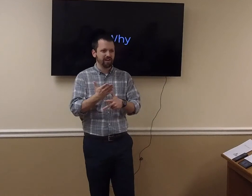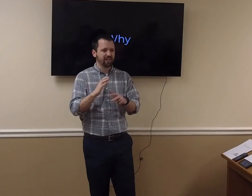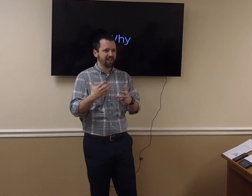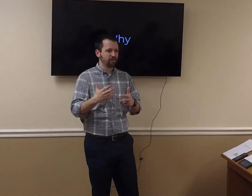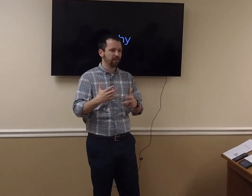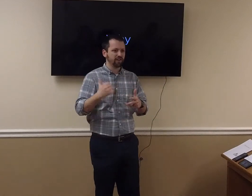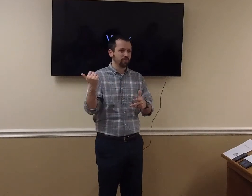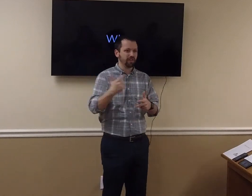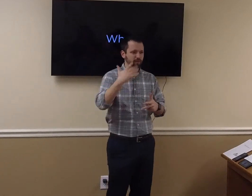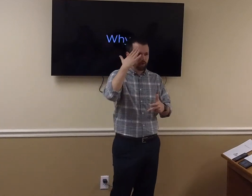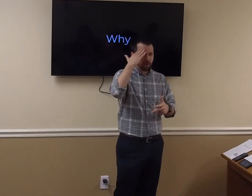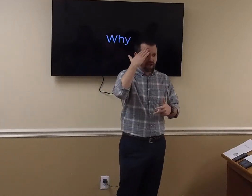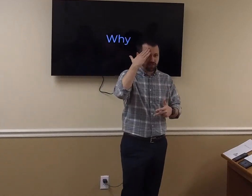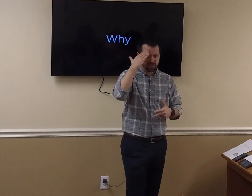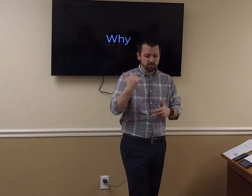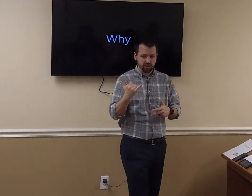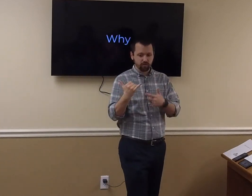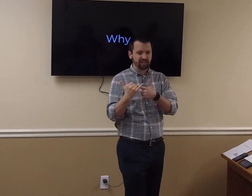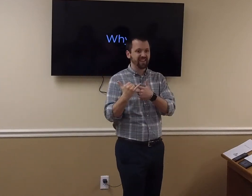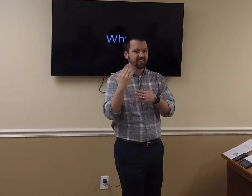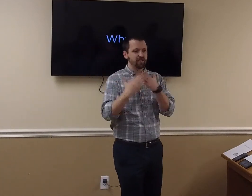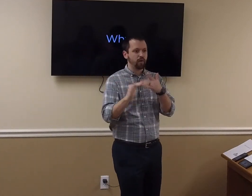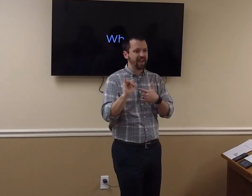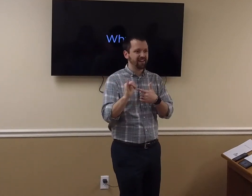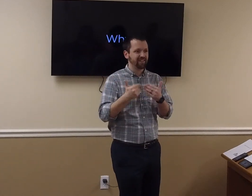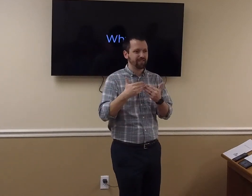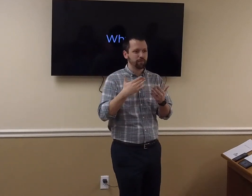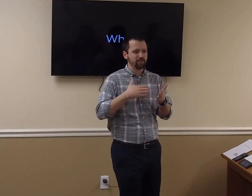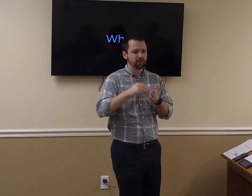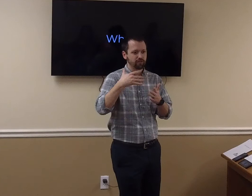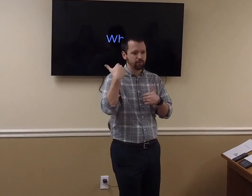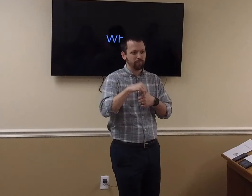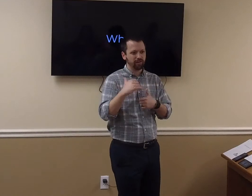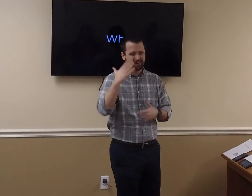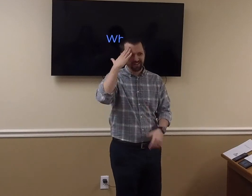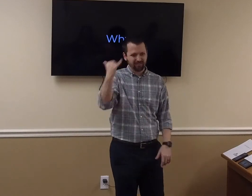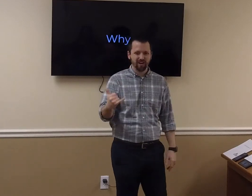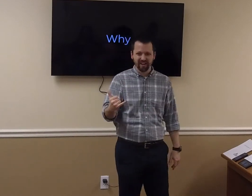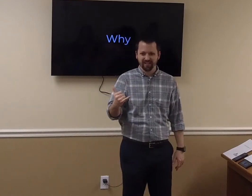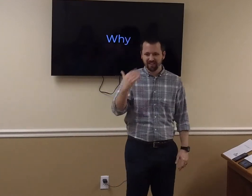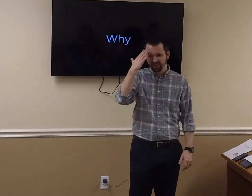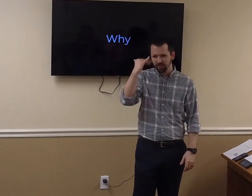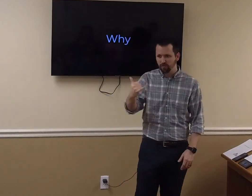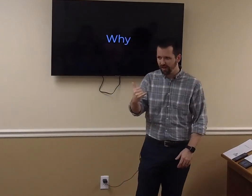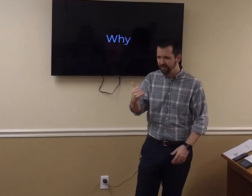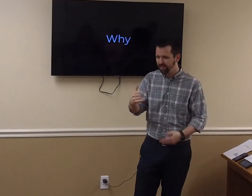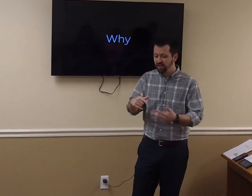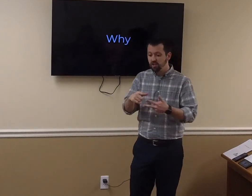intermediate class, so we're going to go through all of them. I usually teach this one because it ends in a Y and it's easy for my students to remember. Why? Why? You